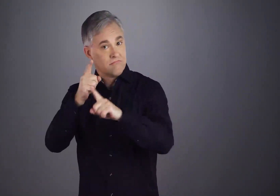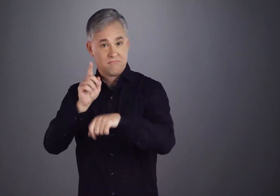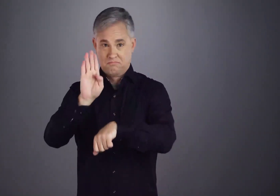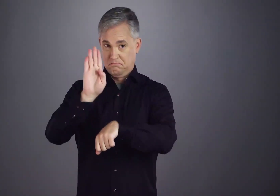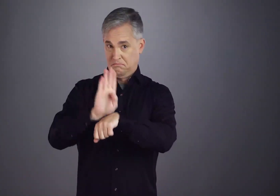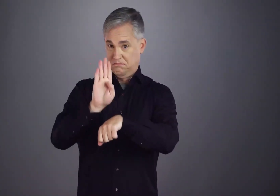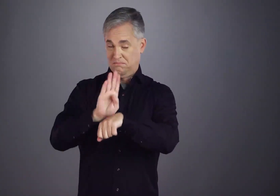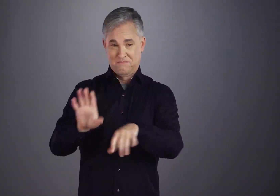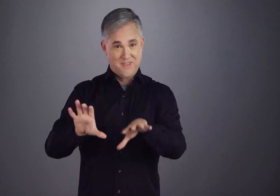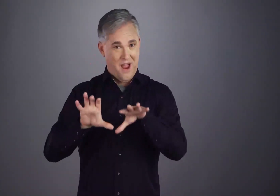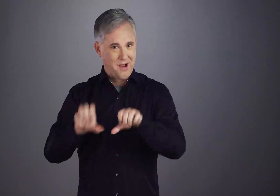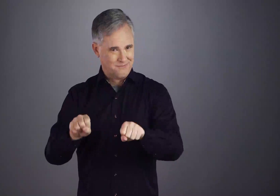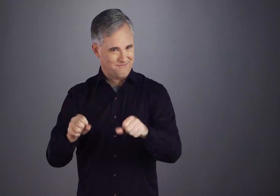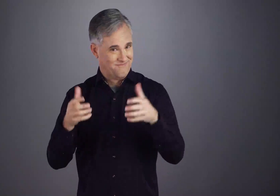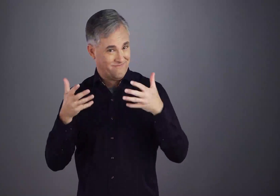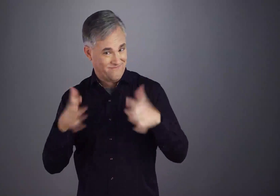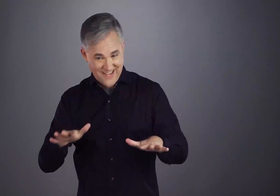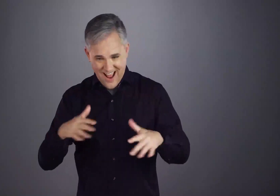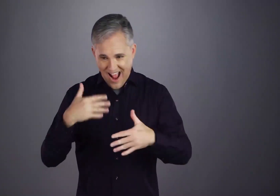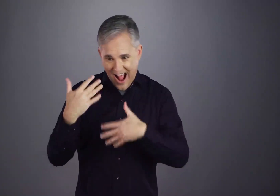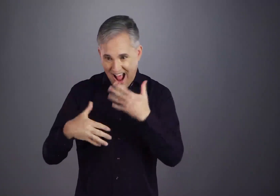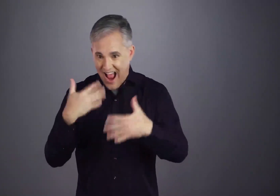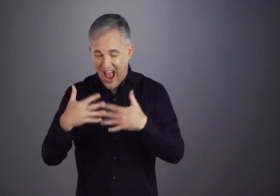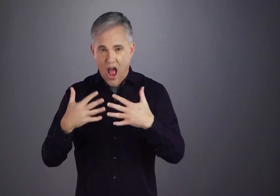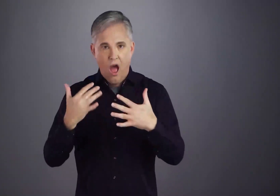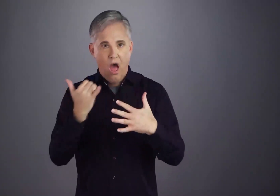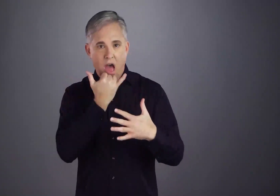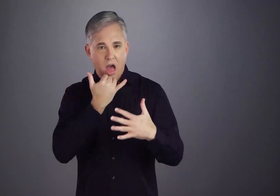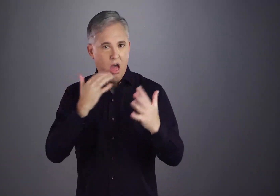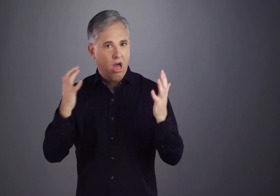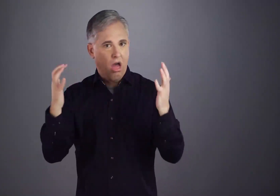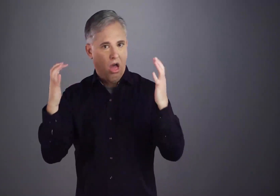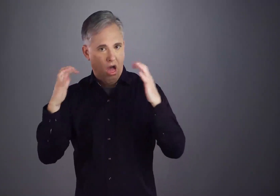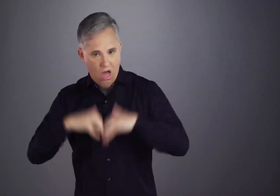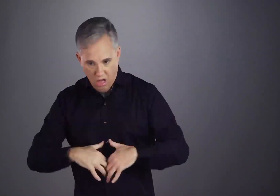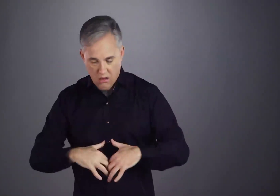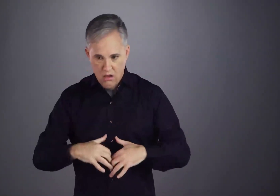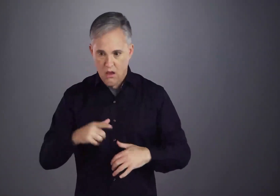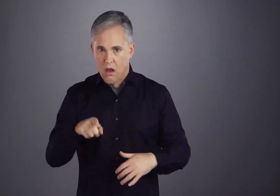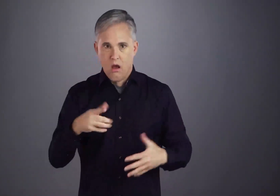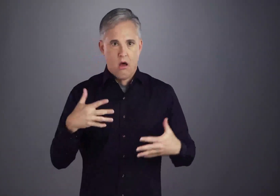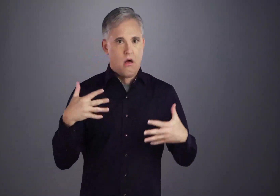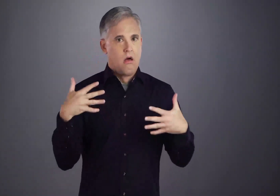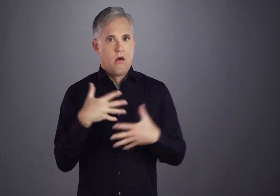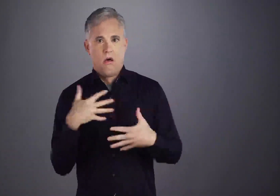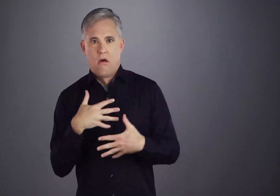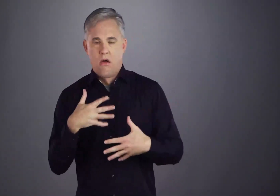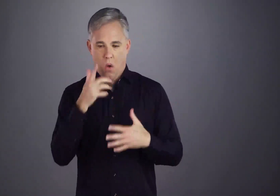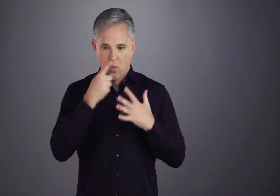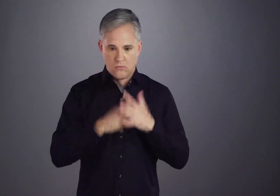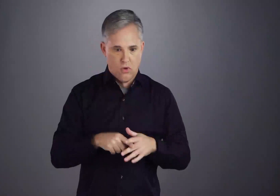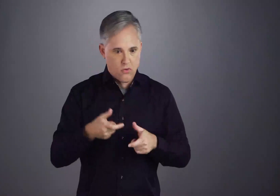The broker had gone to Akron on a business venture which had collapsed, leaving him greatly in fear that he might start drinking